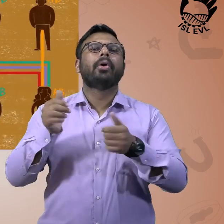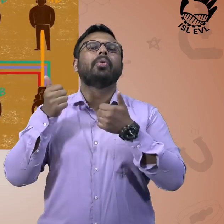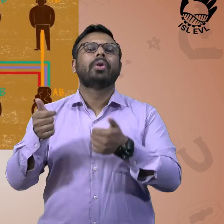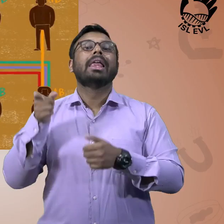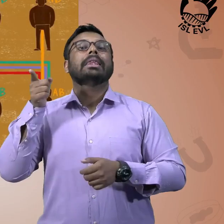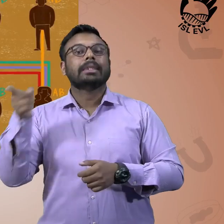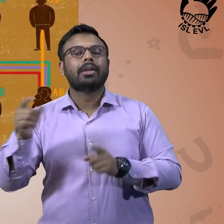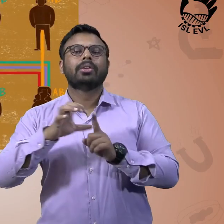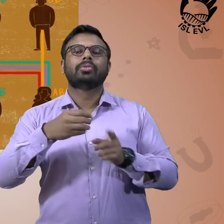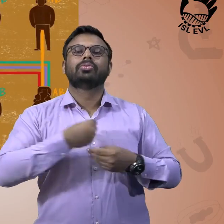don't produce